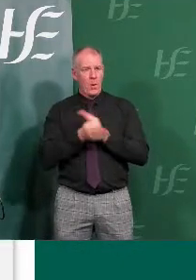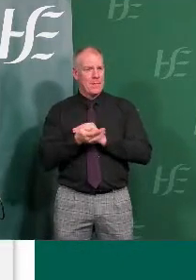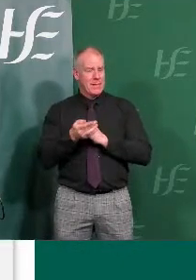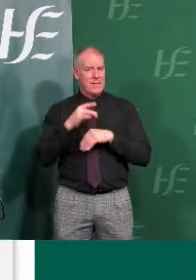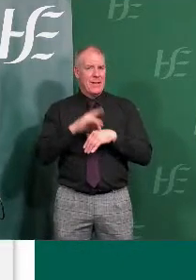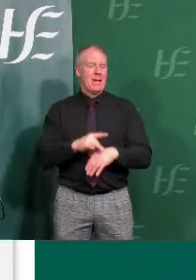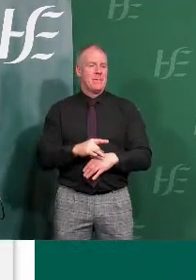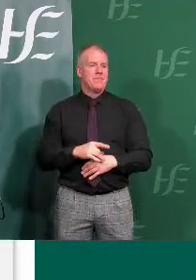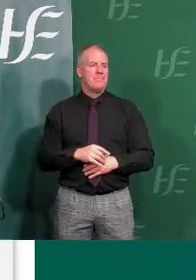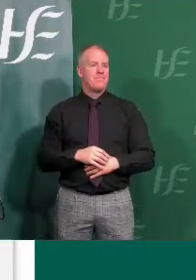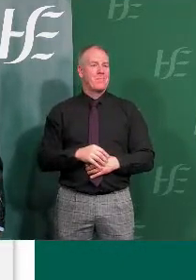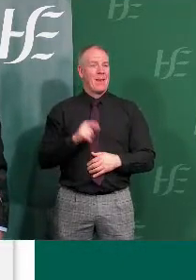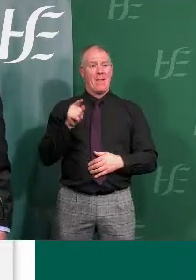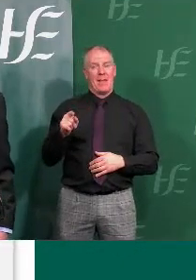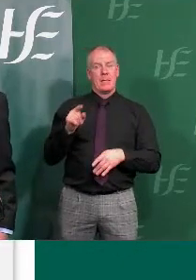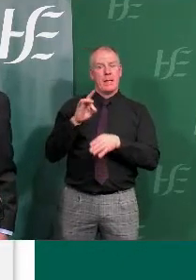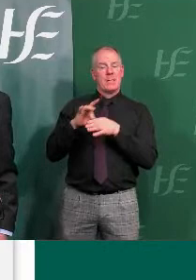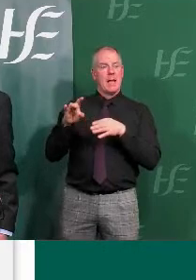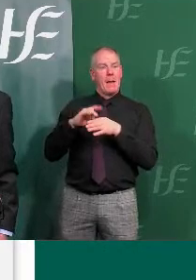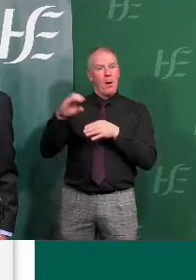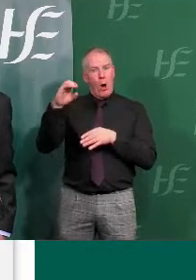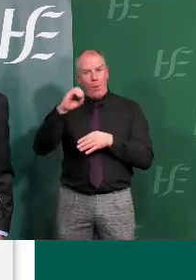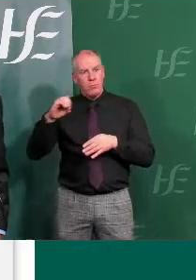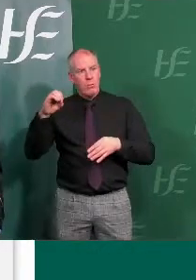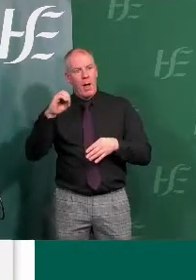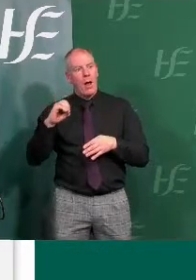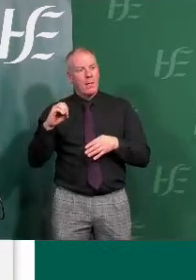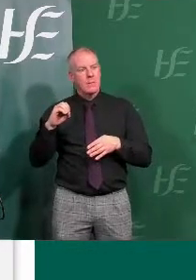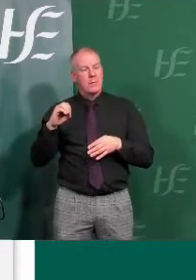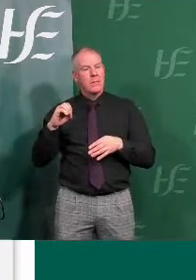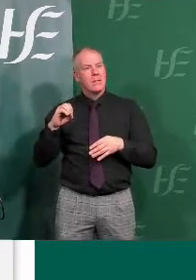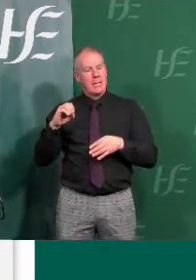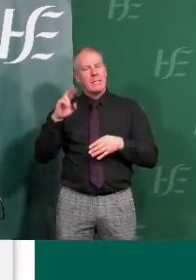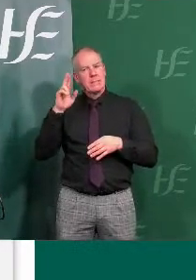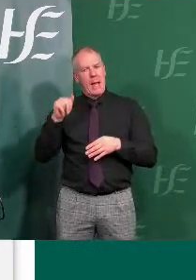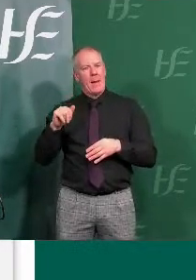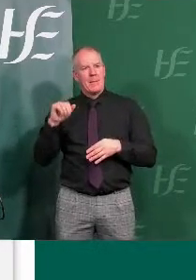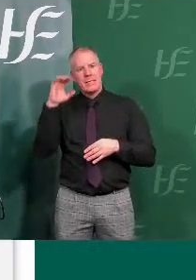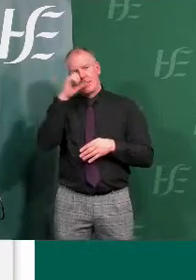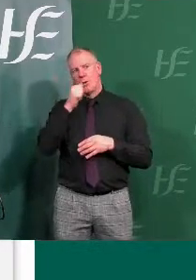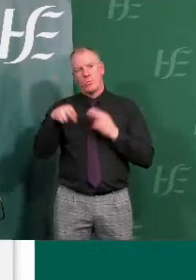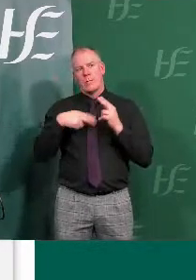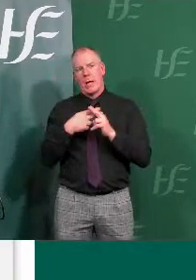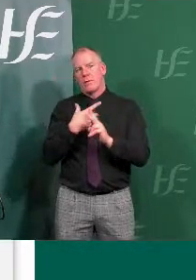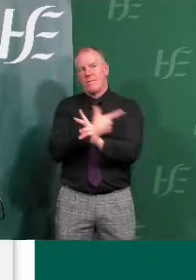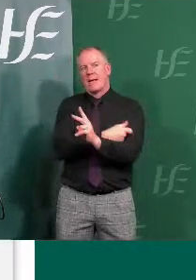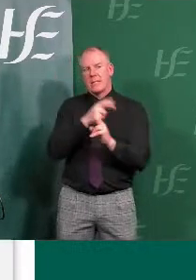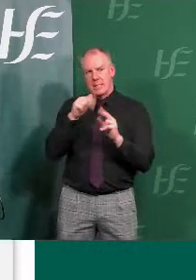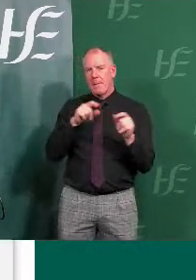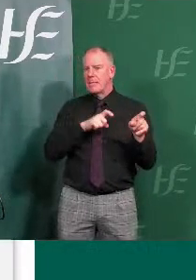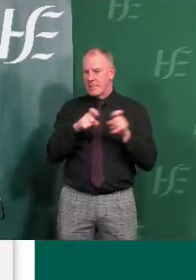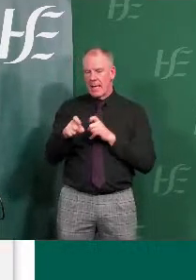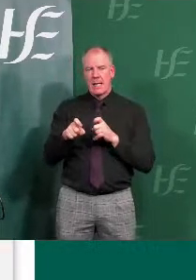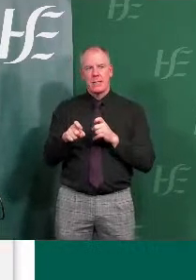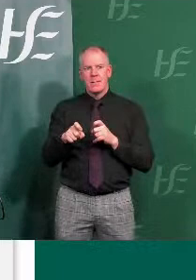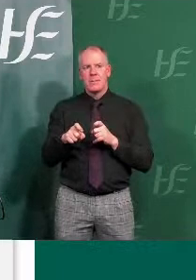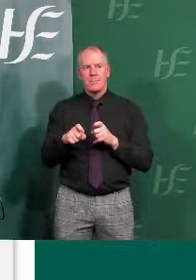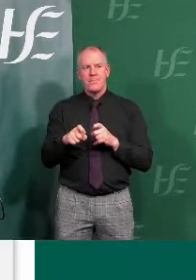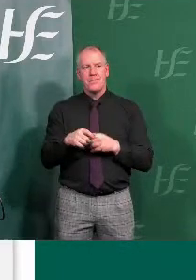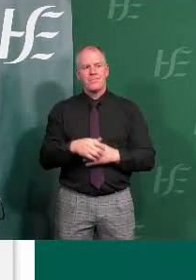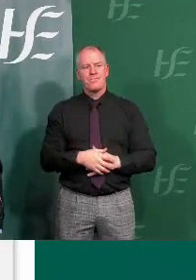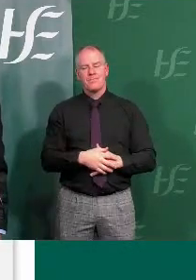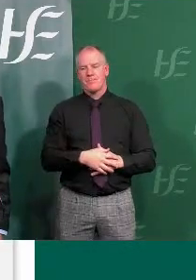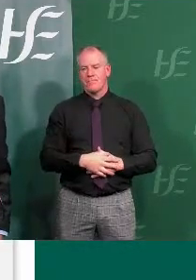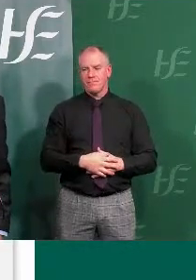particular variant perhaps being less virulent or aggressive for unvaccinated people, they don't have any protection against either infection